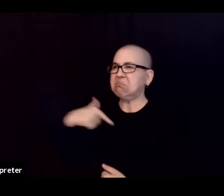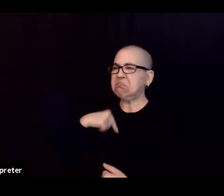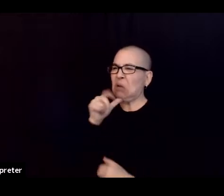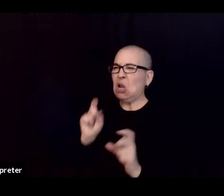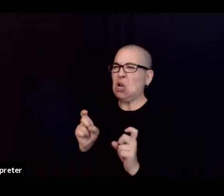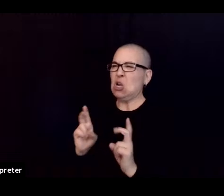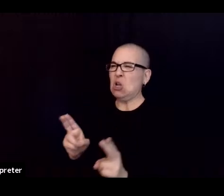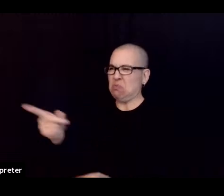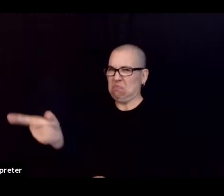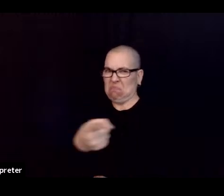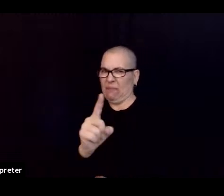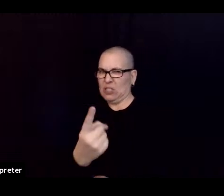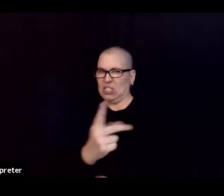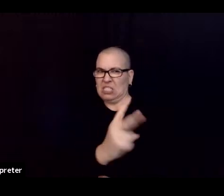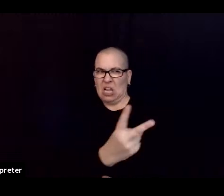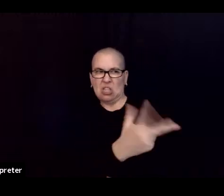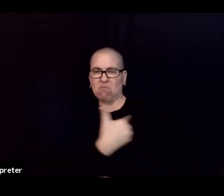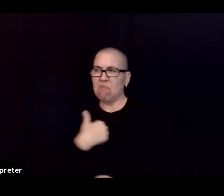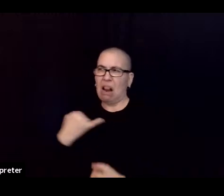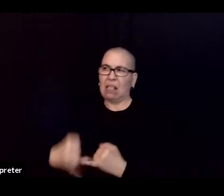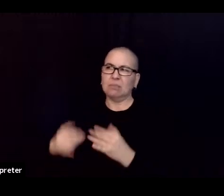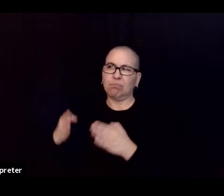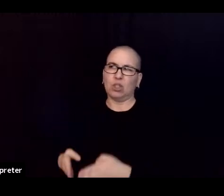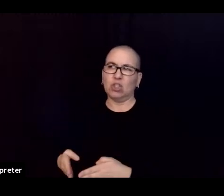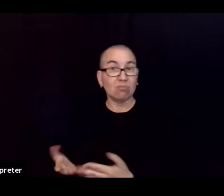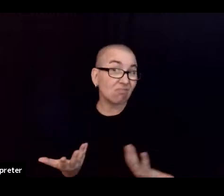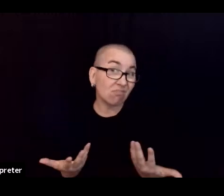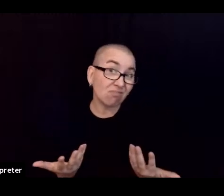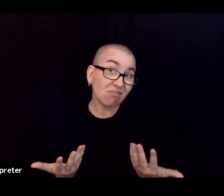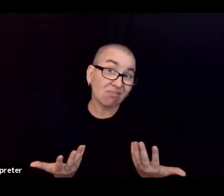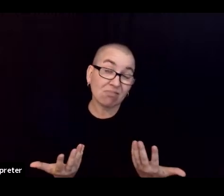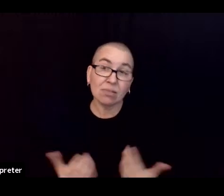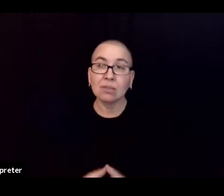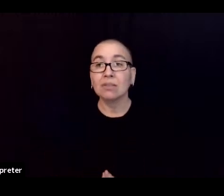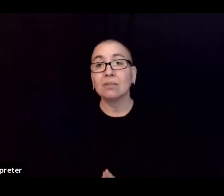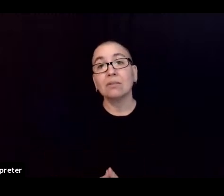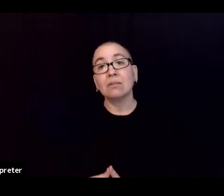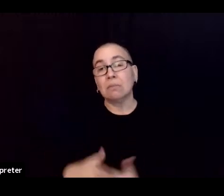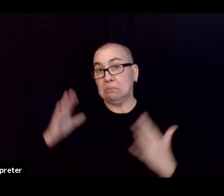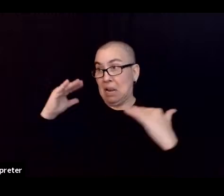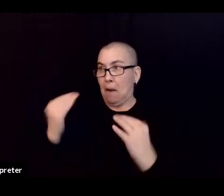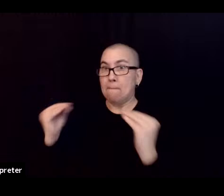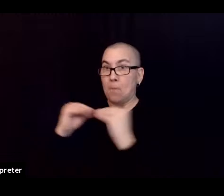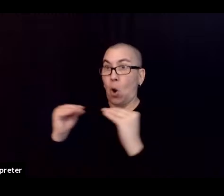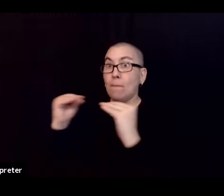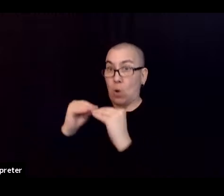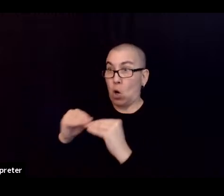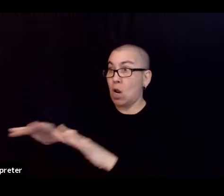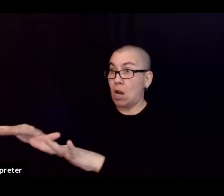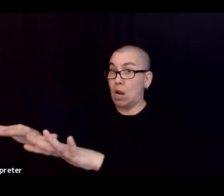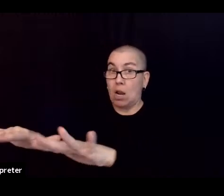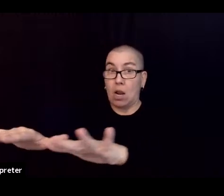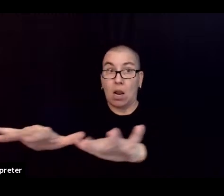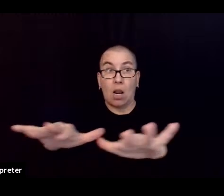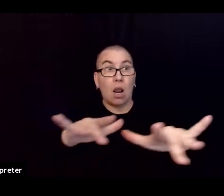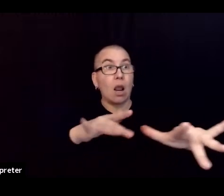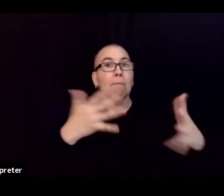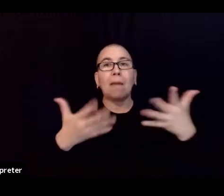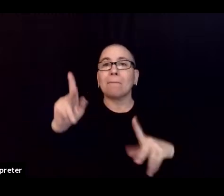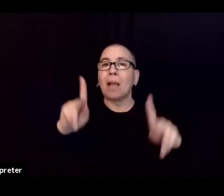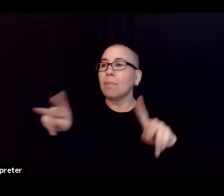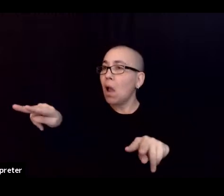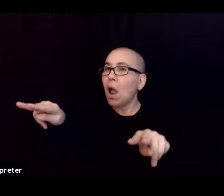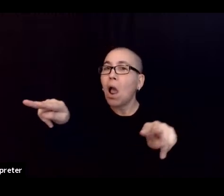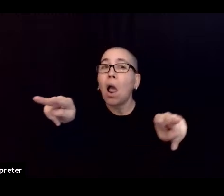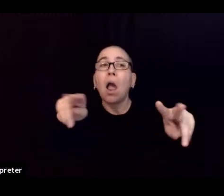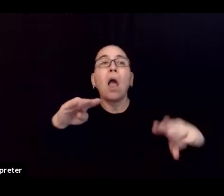others who need it are getting it, we expect those numbers will continue to move up, and will be certainly. I mean, one